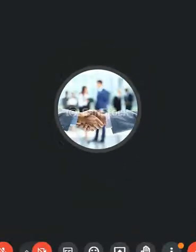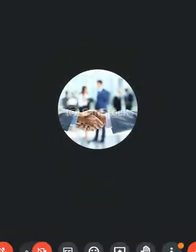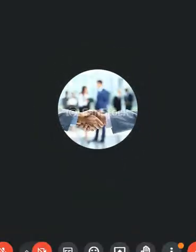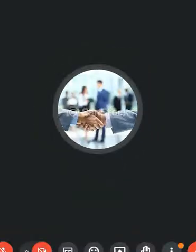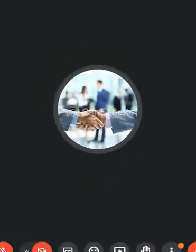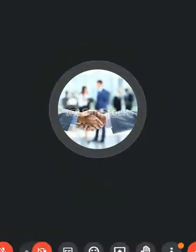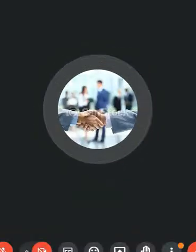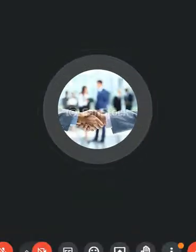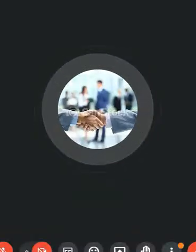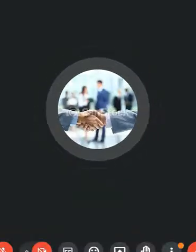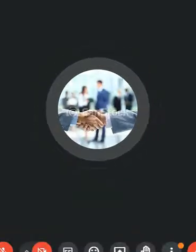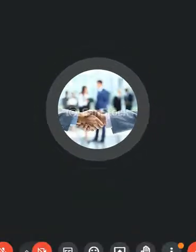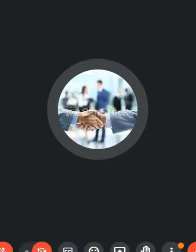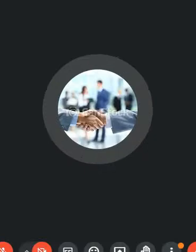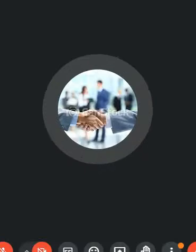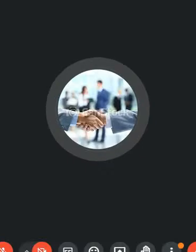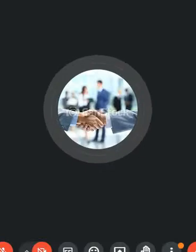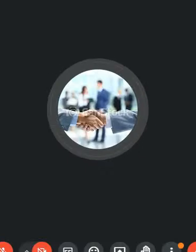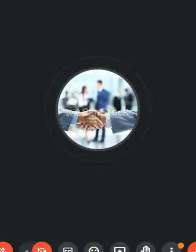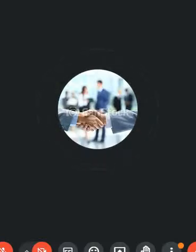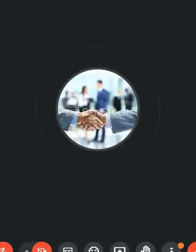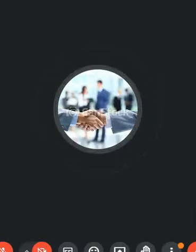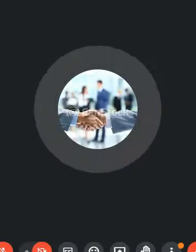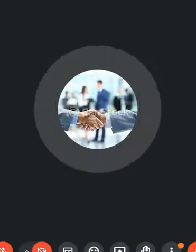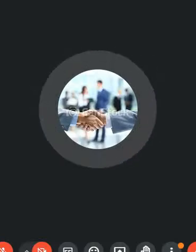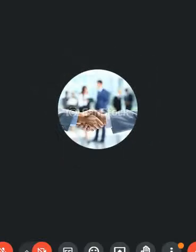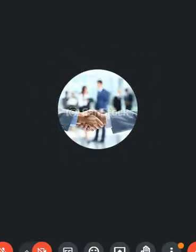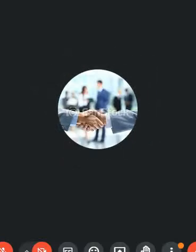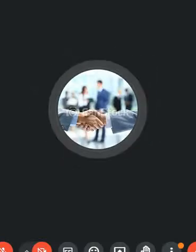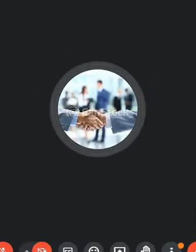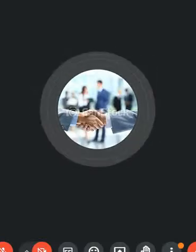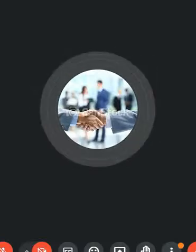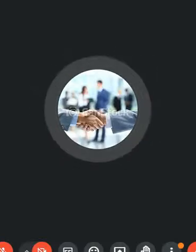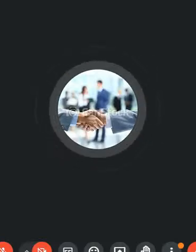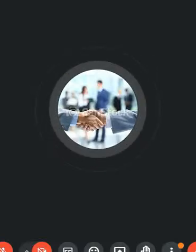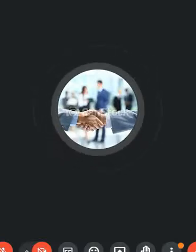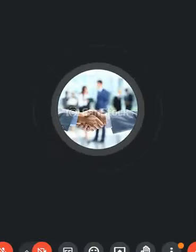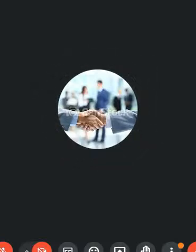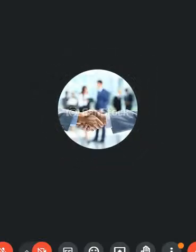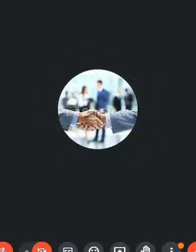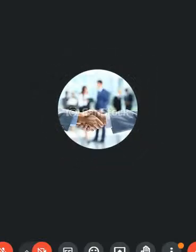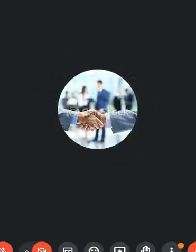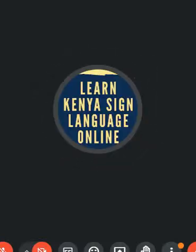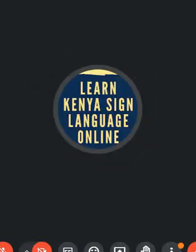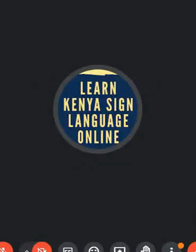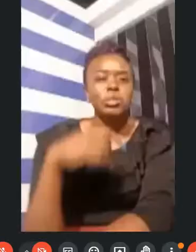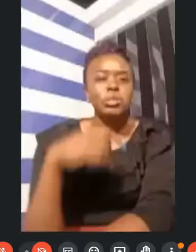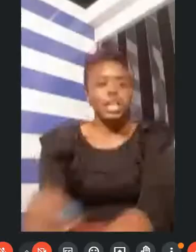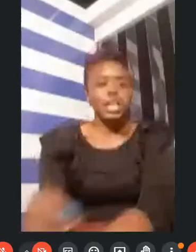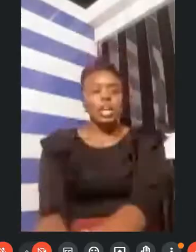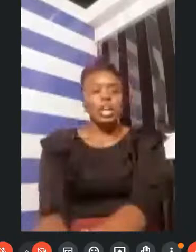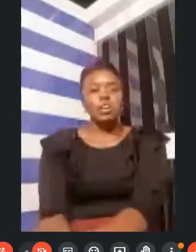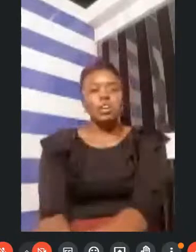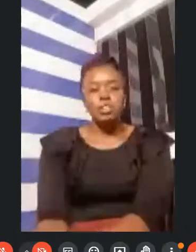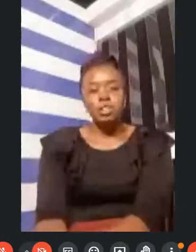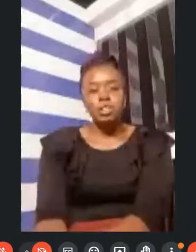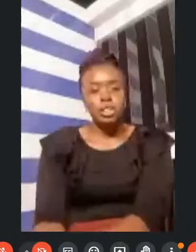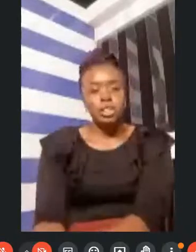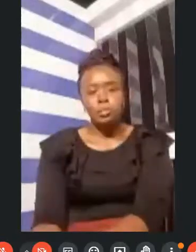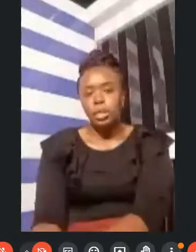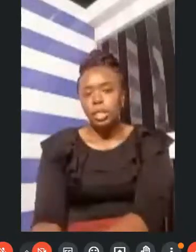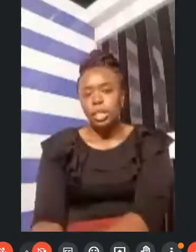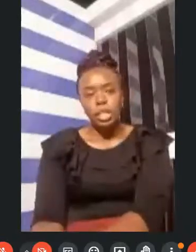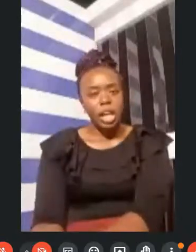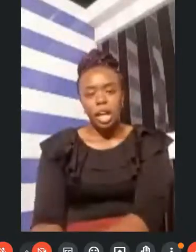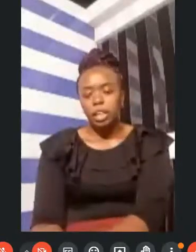like 23, there's like 6, then colon, then 23. no, you don't have to sign the colon